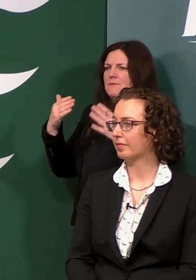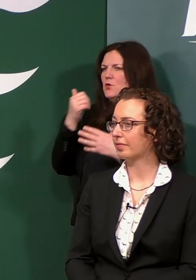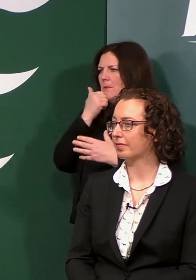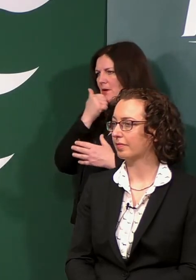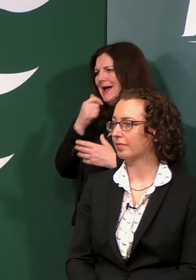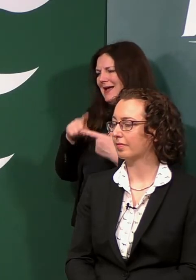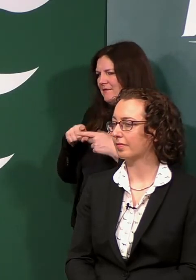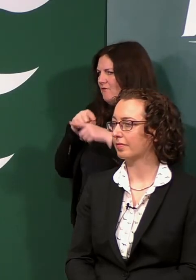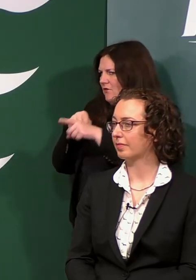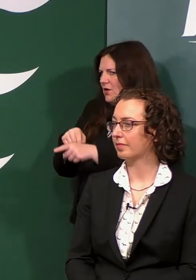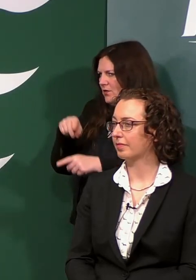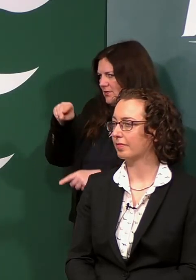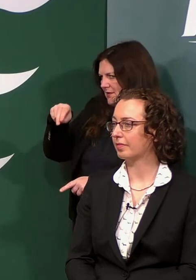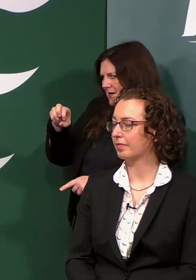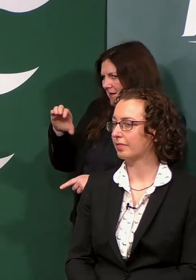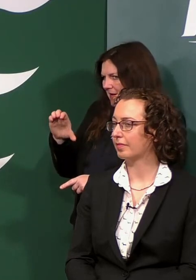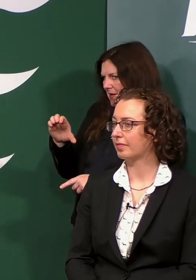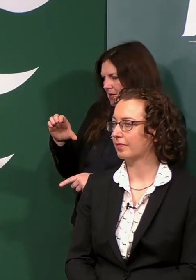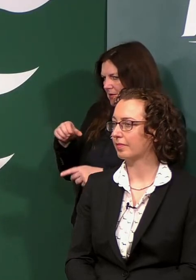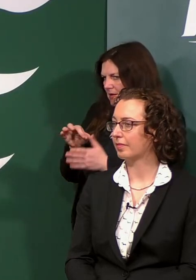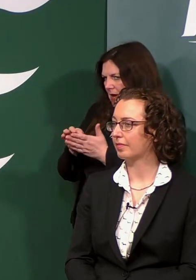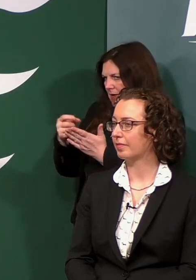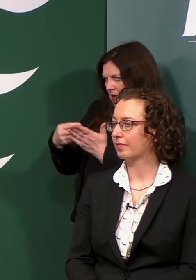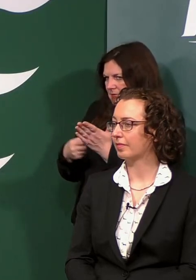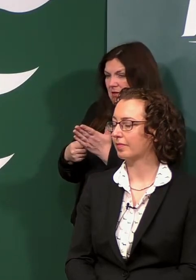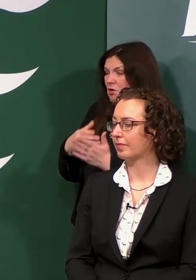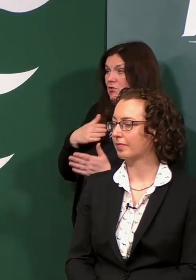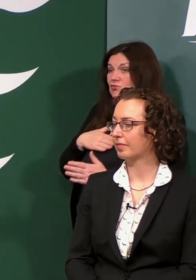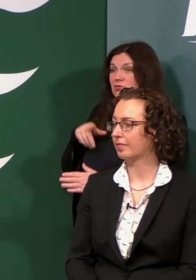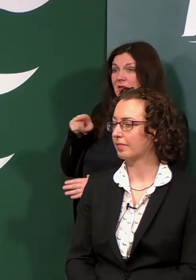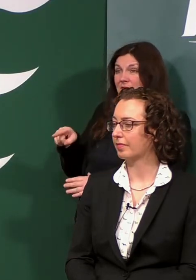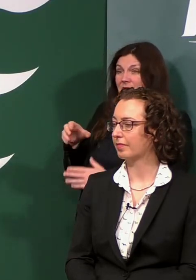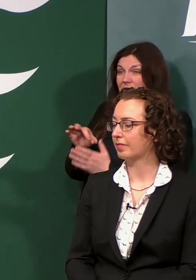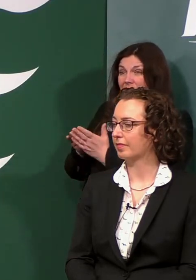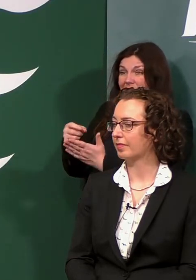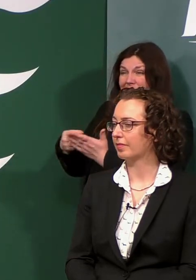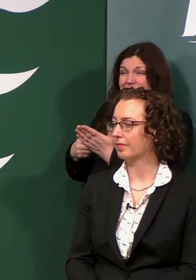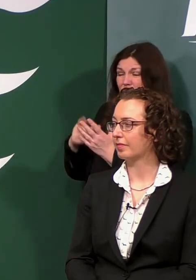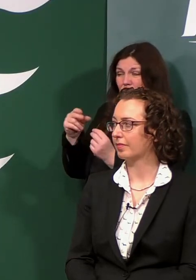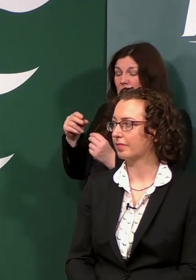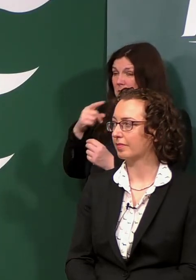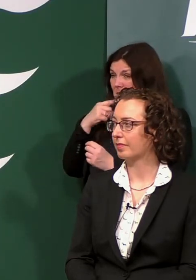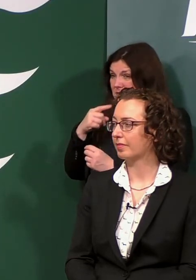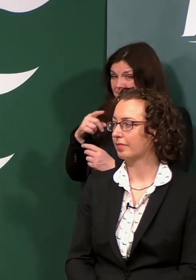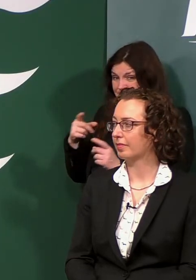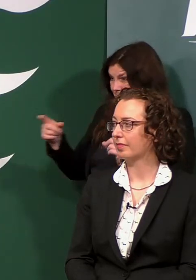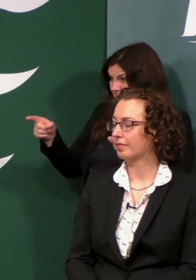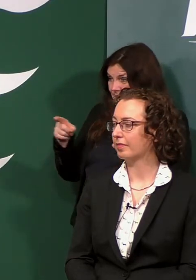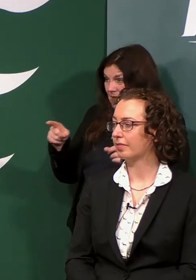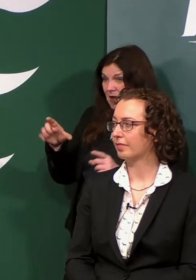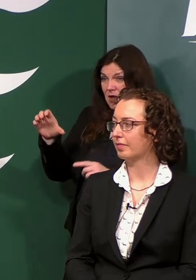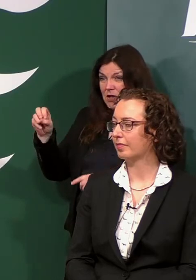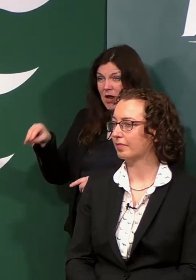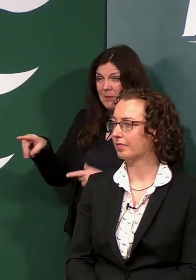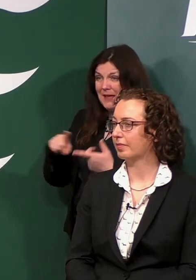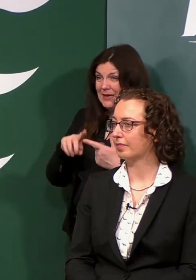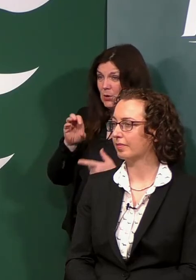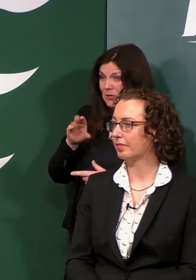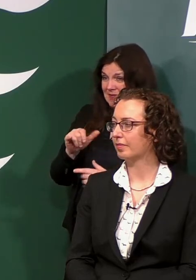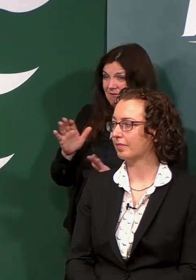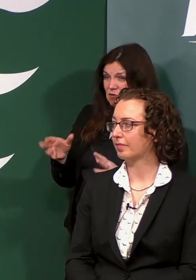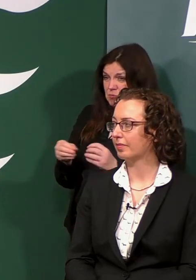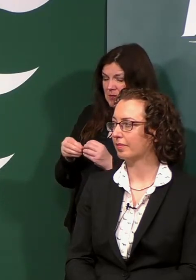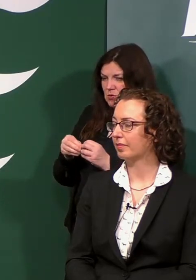NIAC guidance. So that's our focus, and it's not just the guidance. We know those are the riskiest groups. Colin and Lucy have referred to it, and that's where we want to put